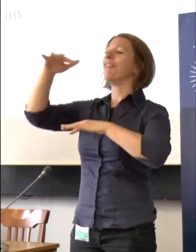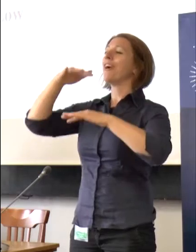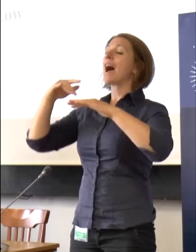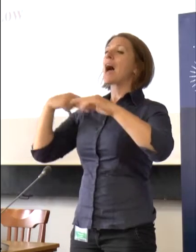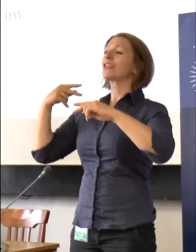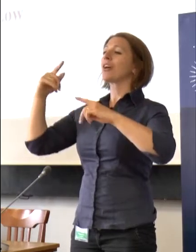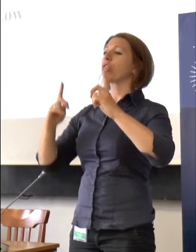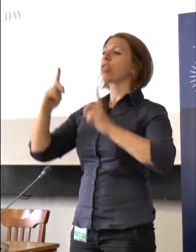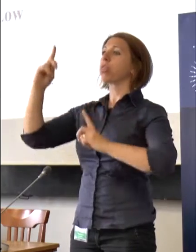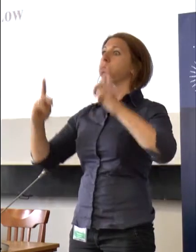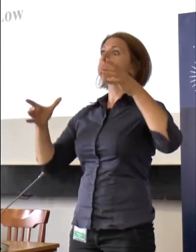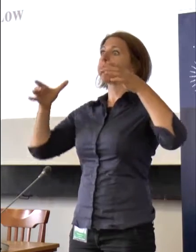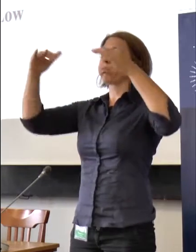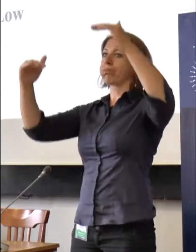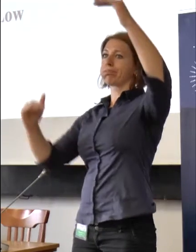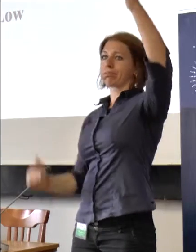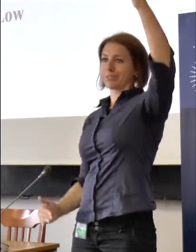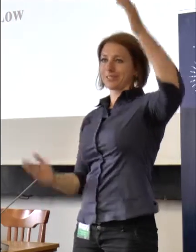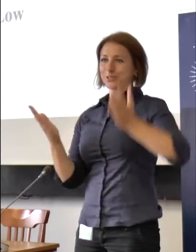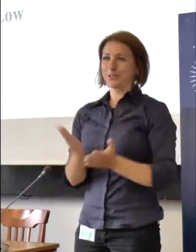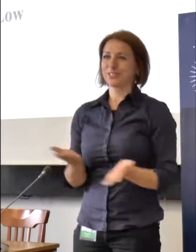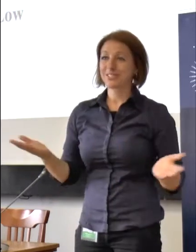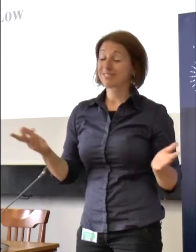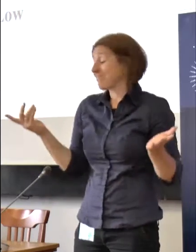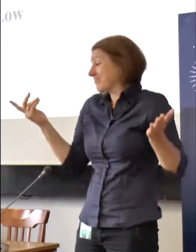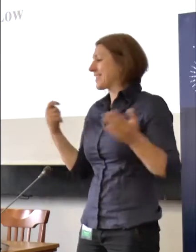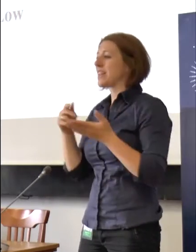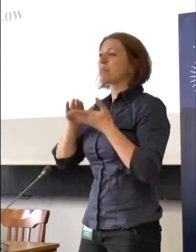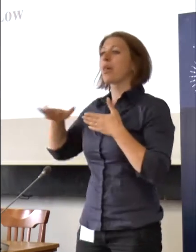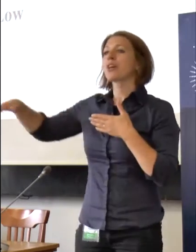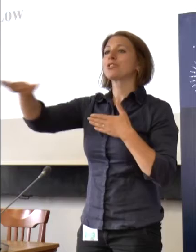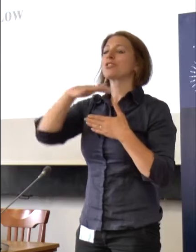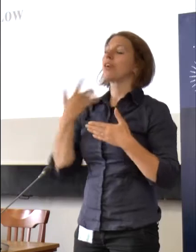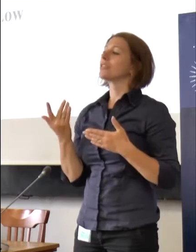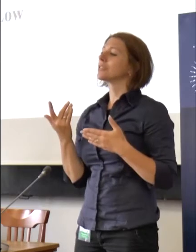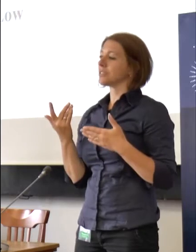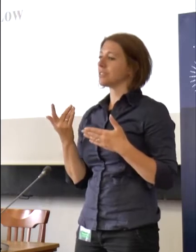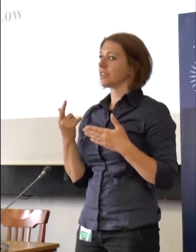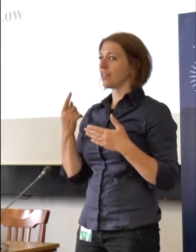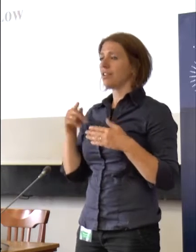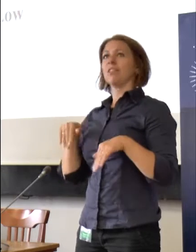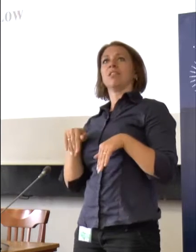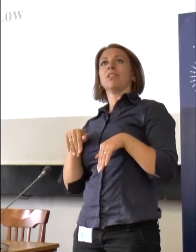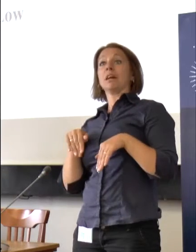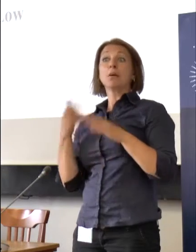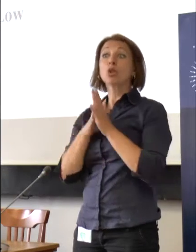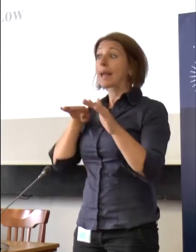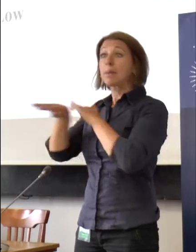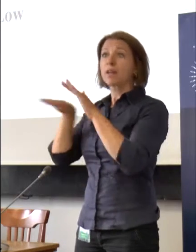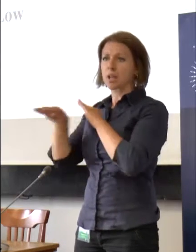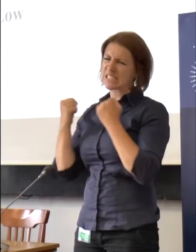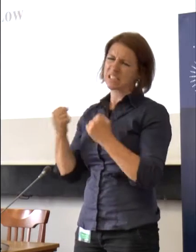consequences for the rest of the community, because the immigrants, why should they learn German, for instance? Why should they learn German?